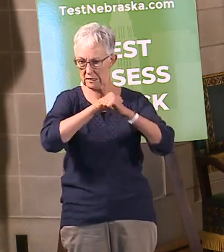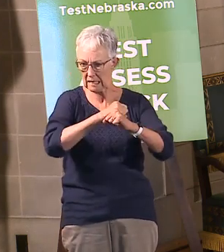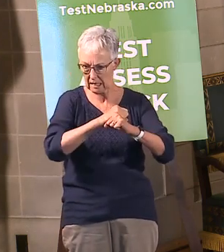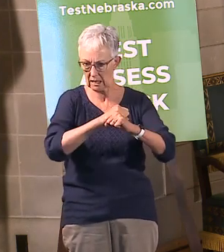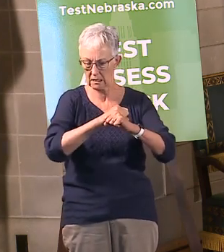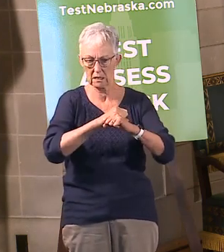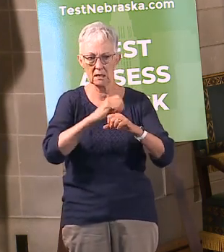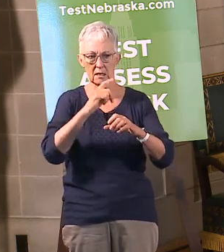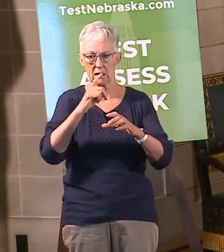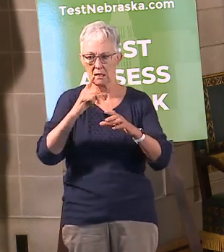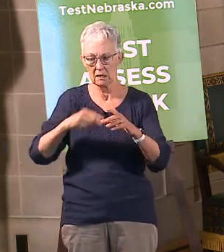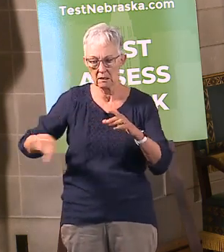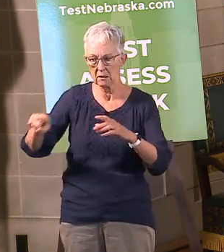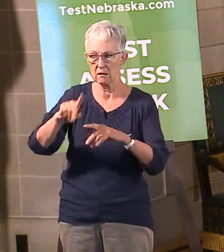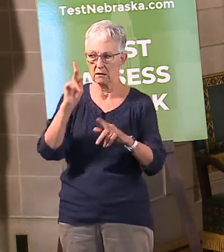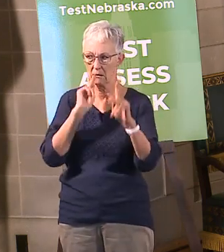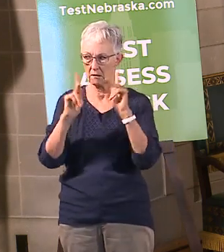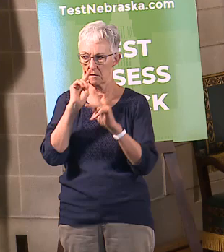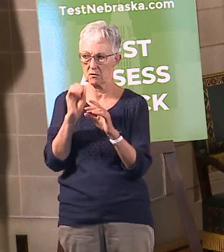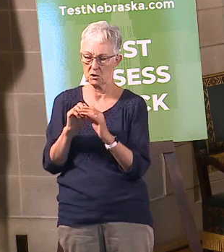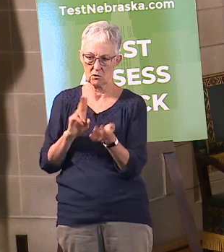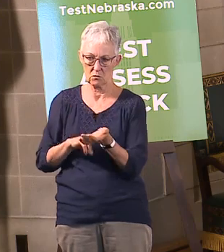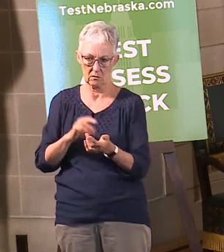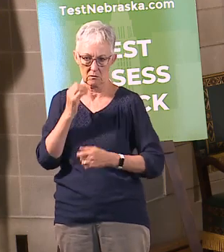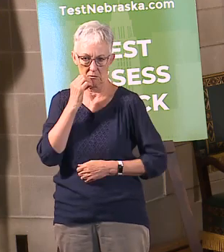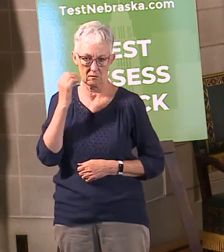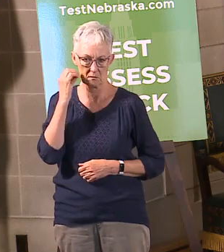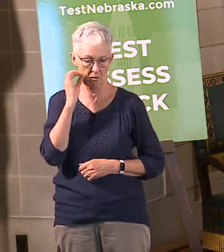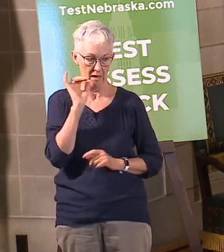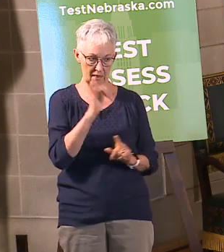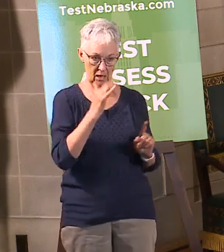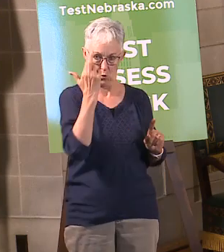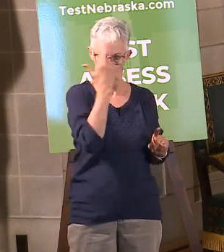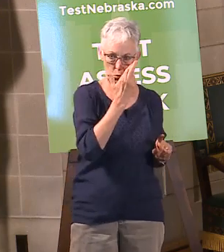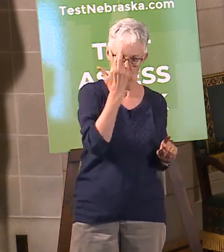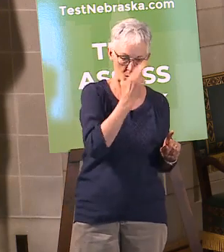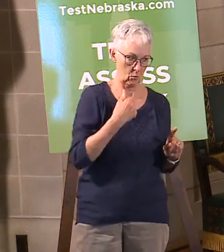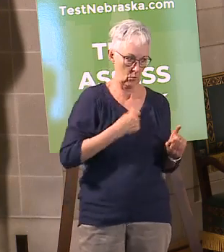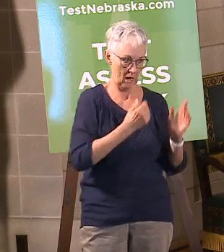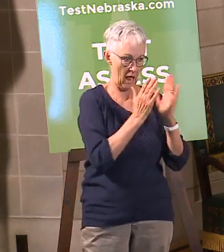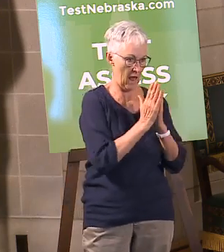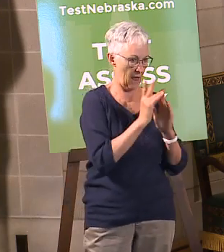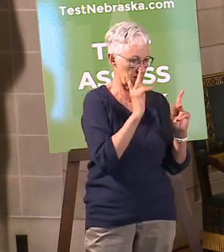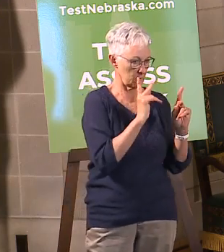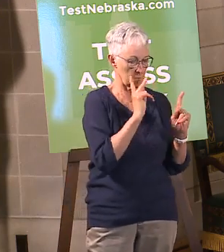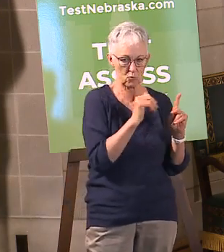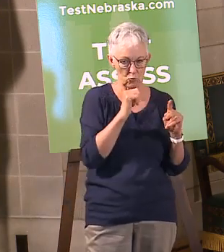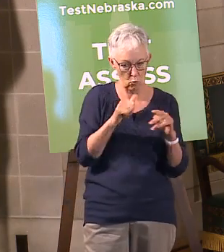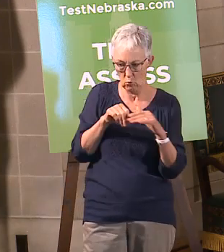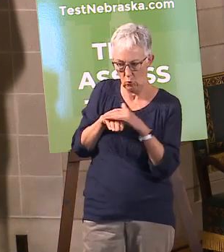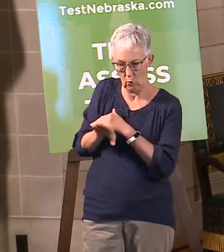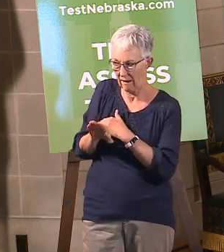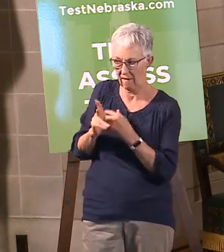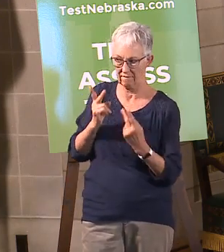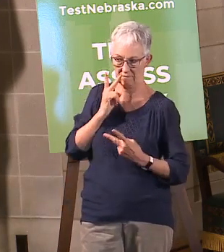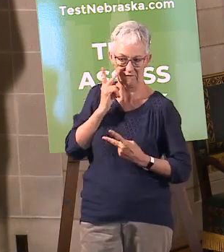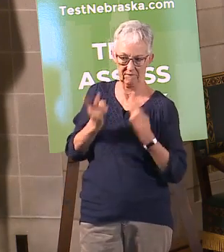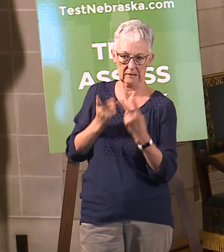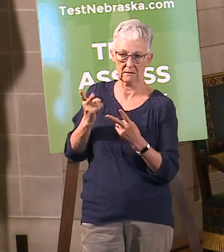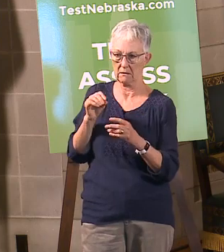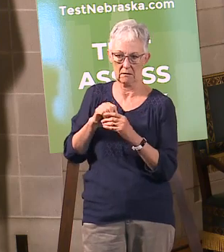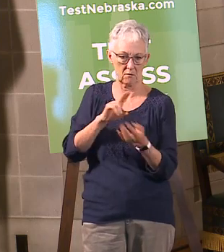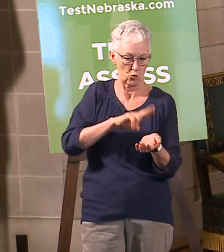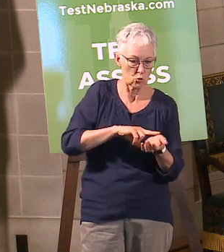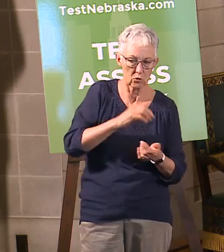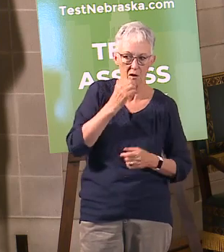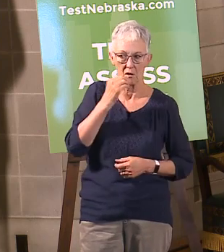families not to visit the facilities, because we are trying to keep those folks away from the rest of the members of the public. We're working with the staff. We're